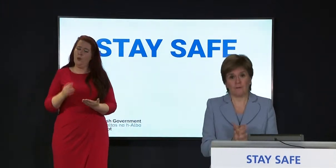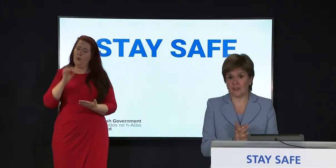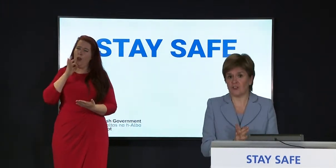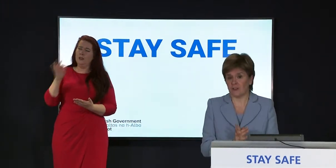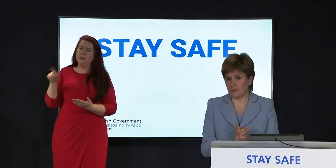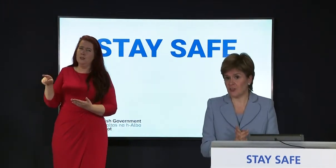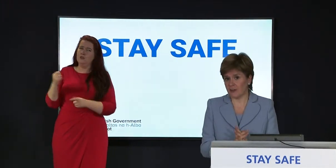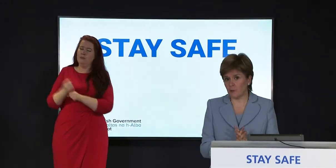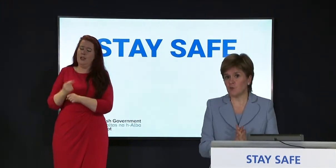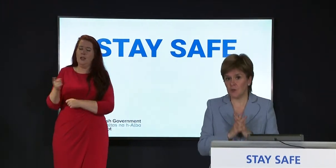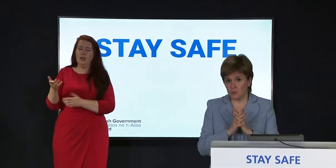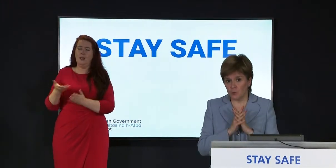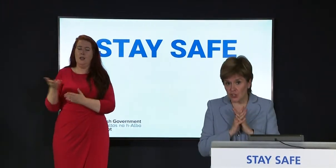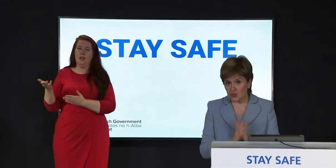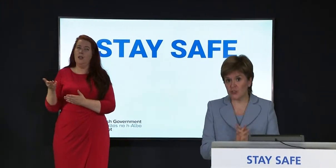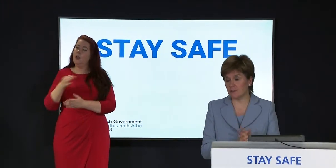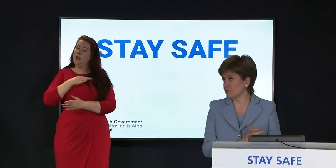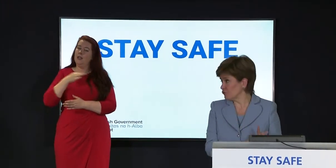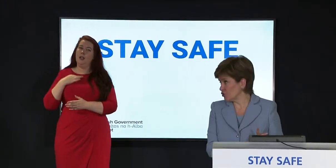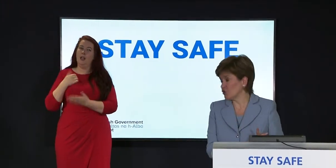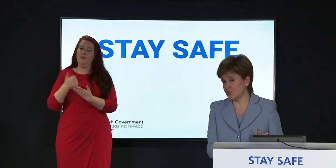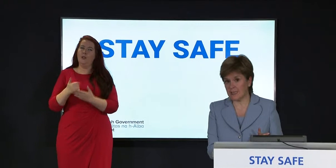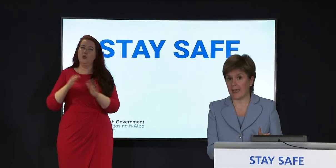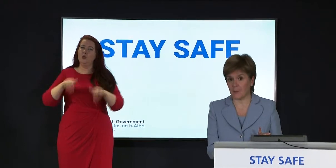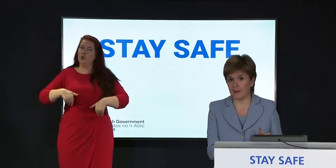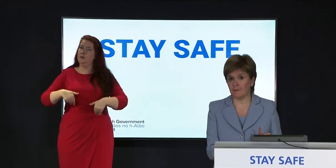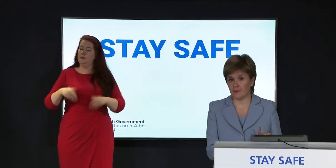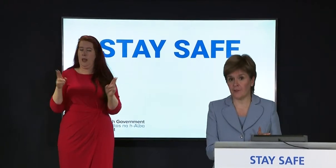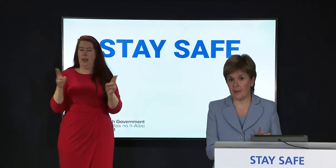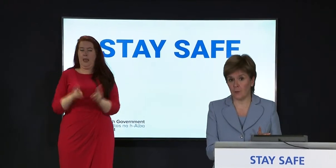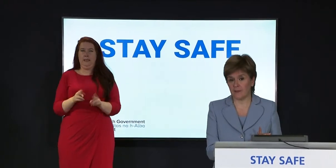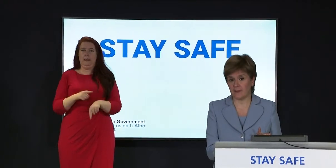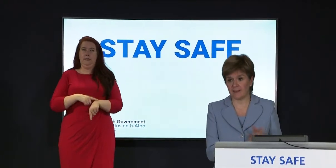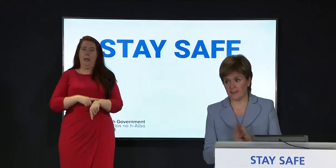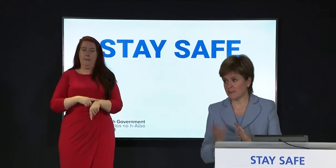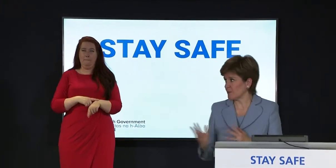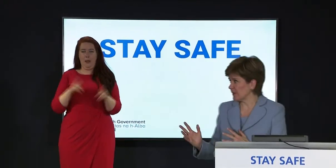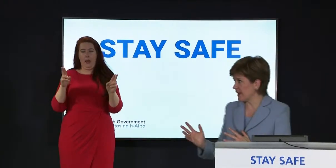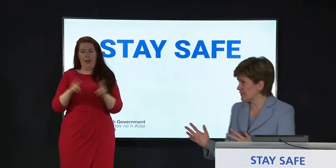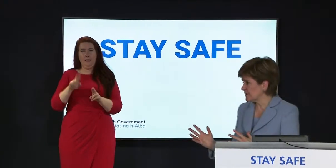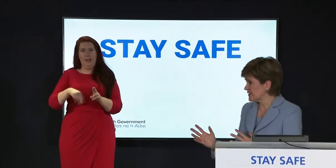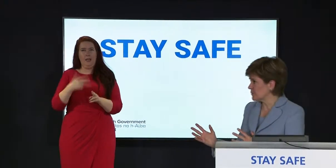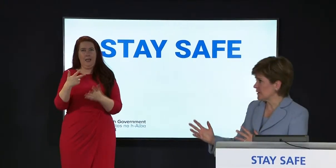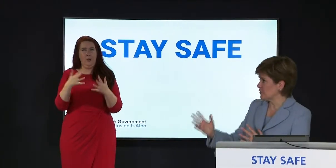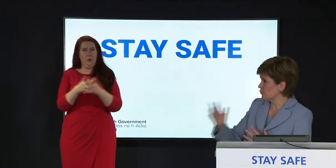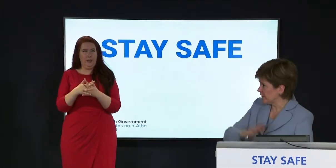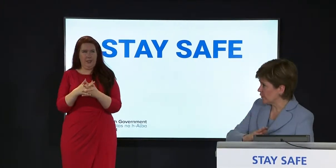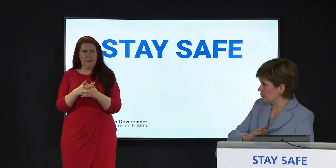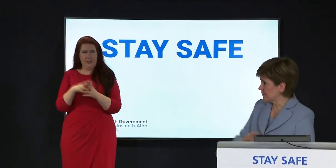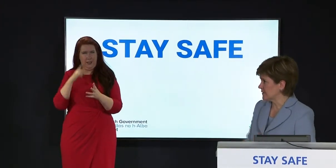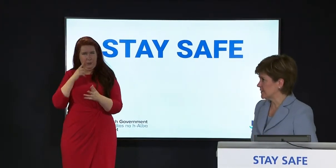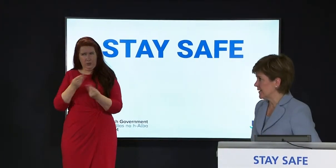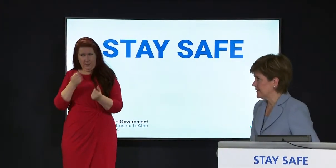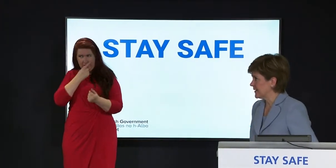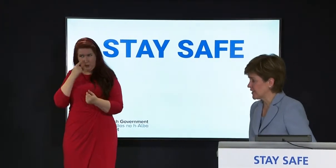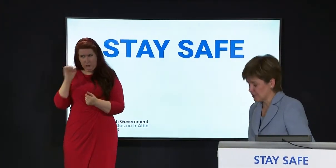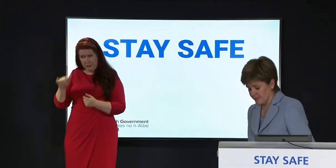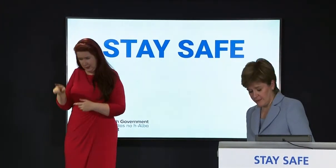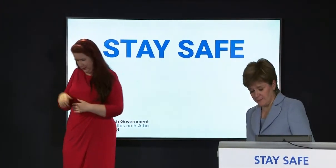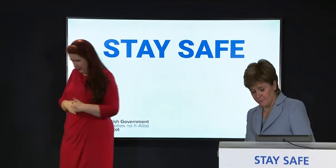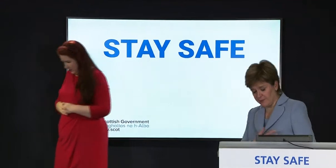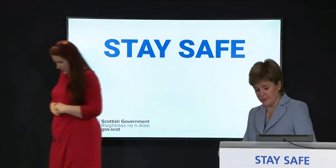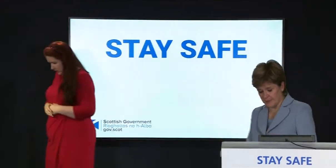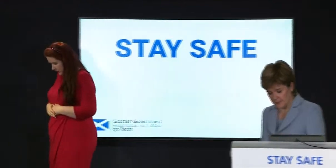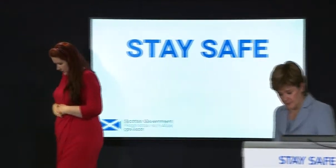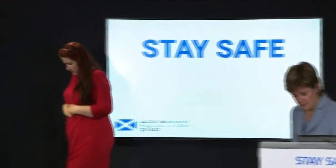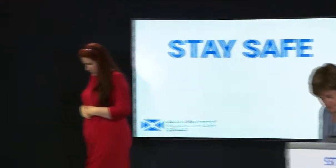but the clinical advice right now is we shouldn't reduce the gap any further than 8 weeks, because I think some of the evidence is maybe going in the opposite direction